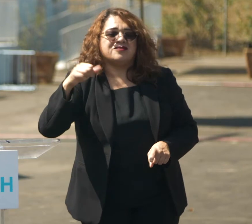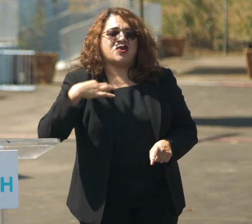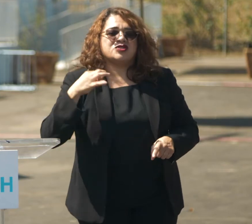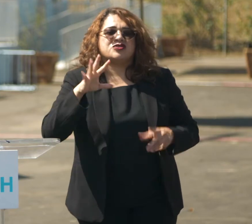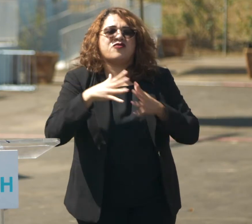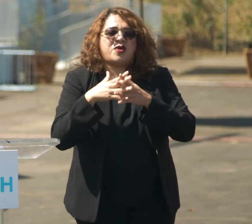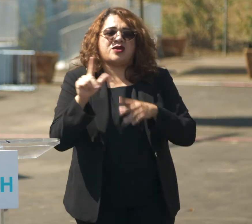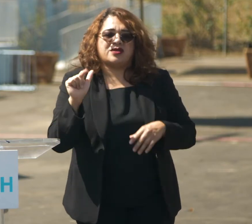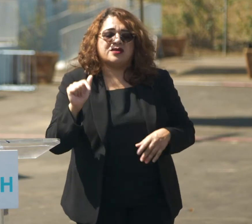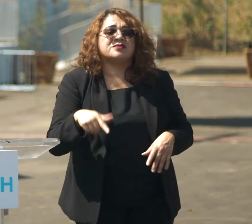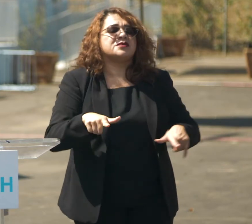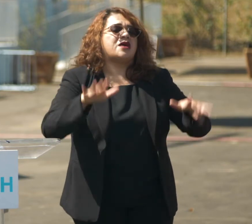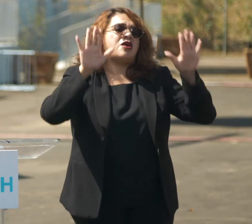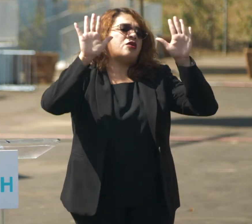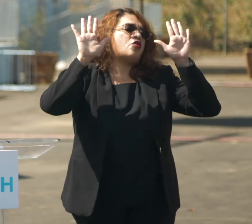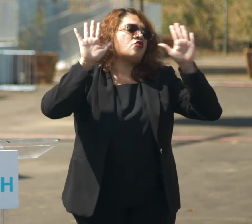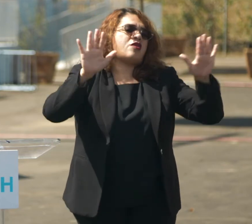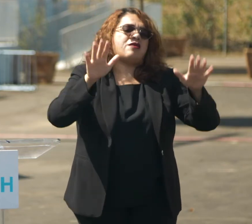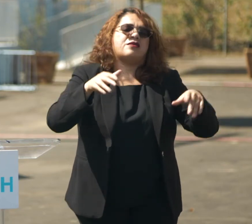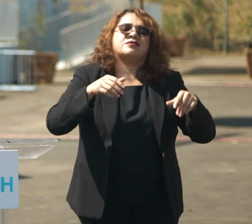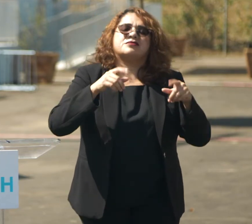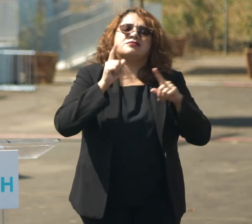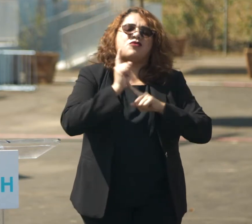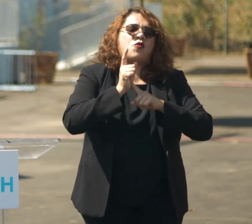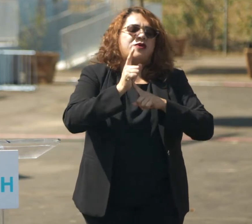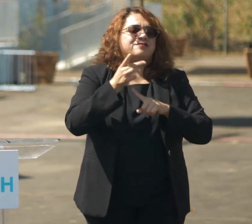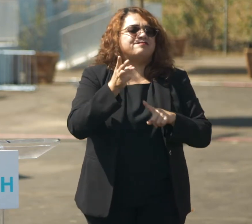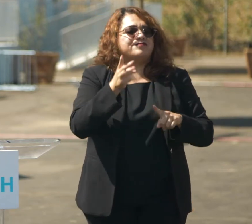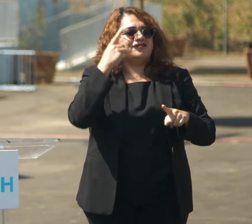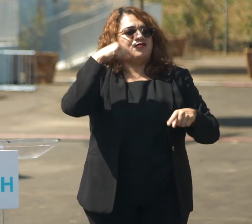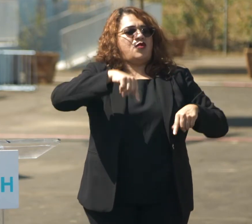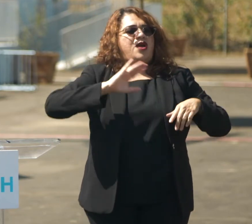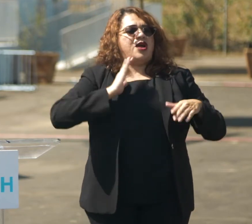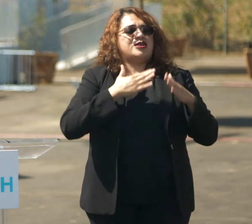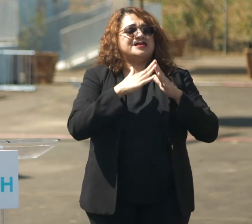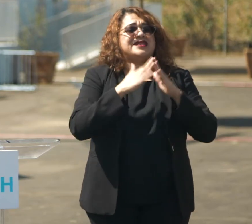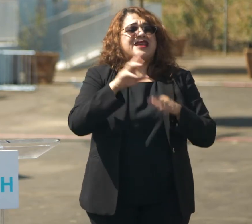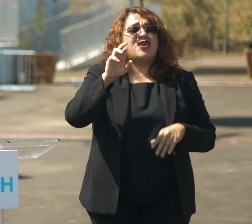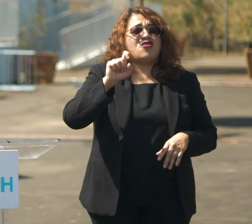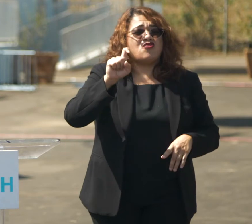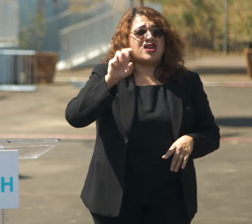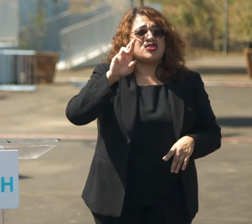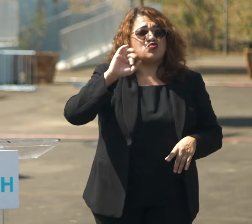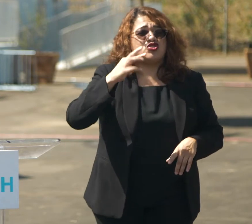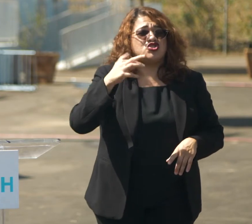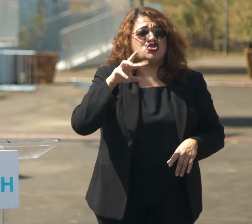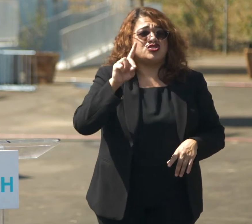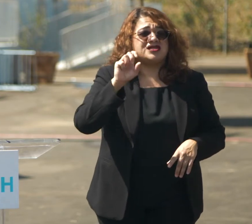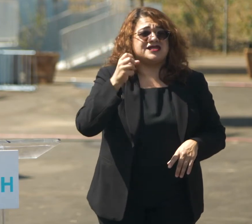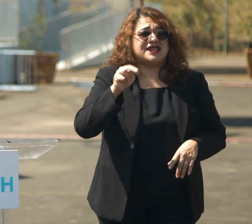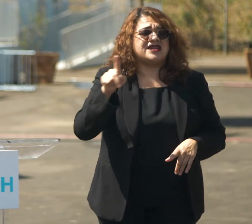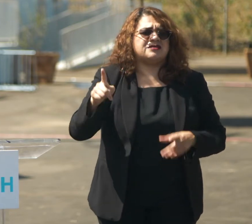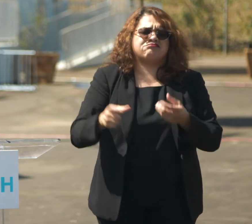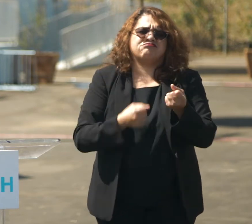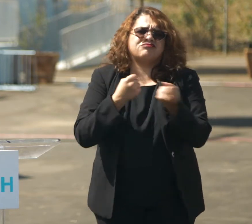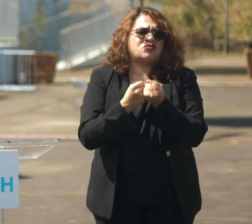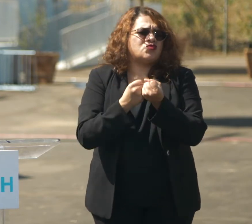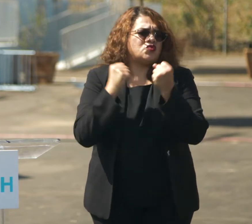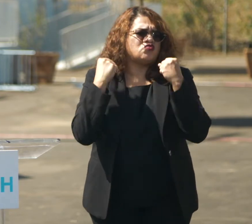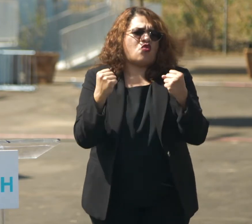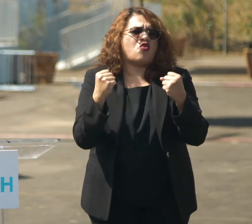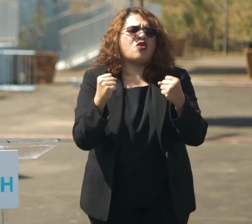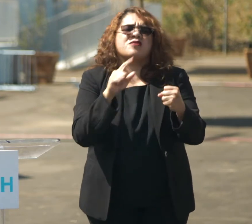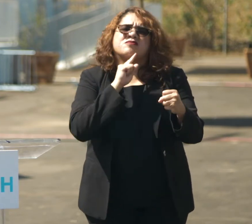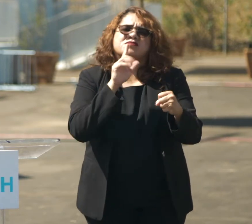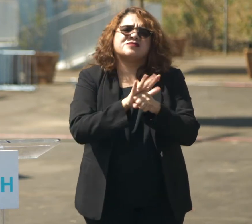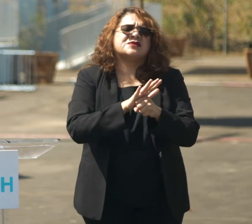for our city. I'd like to thank the mayor and city council, including Councilmember Richardson, for his strong support of this project and the commitment